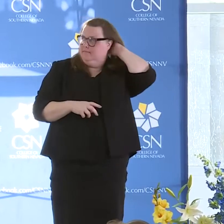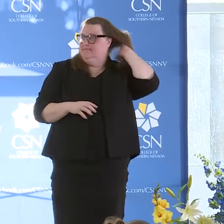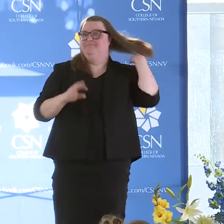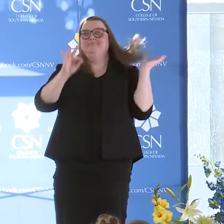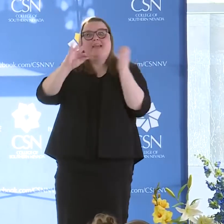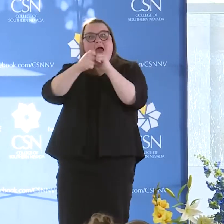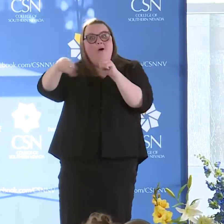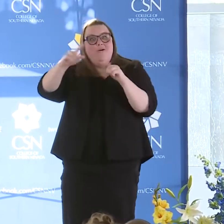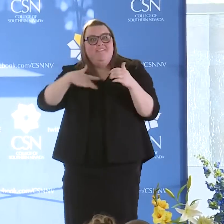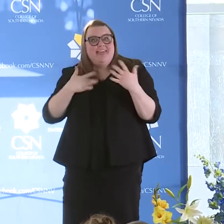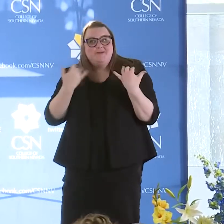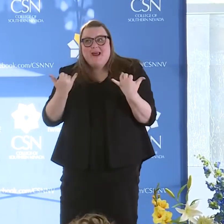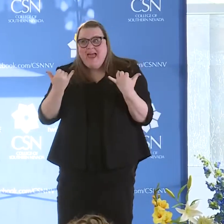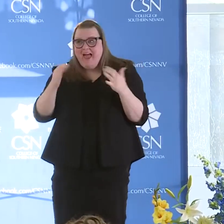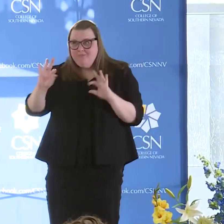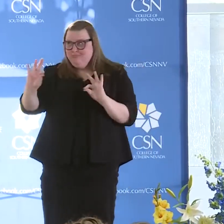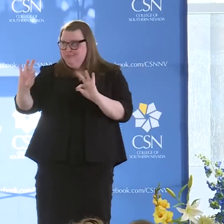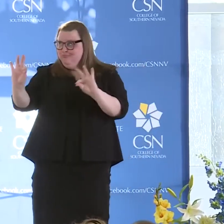How's everyone feeling tonight?